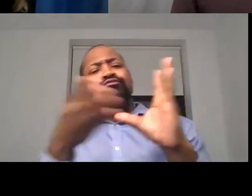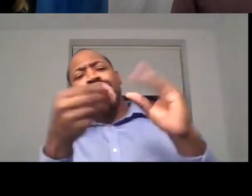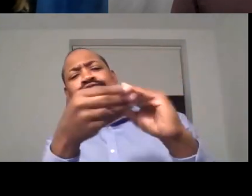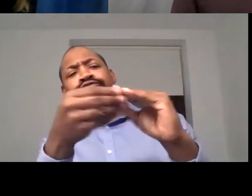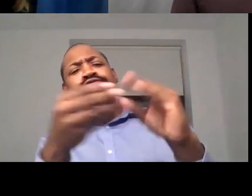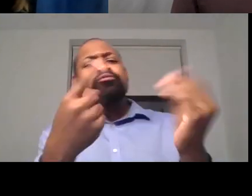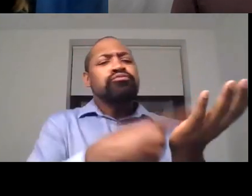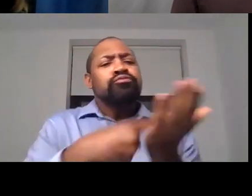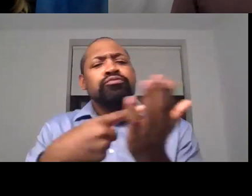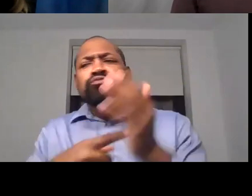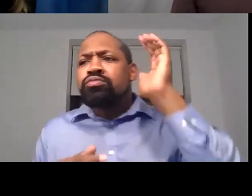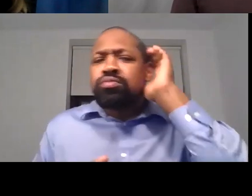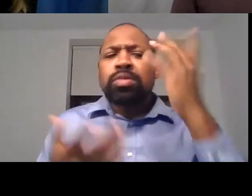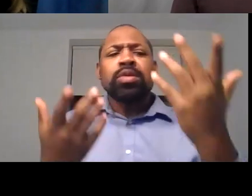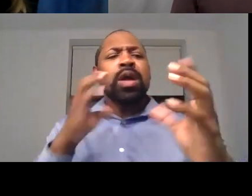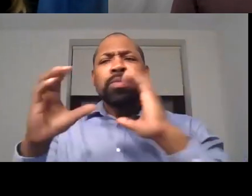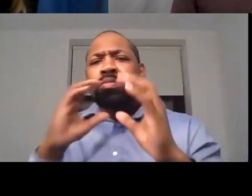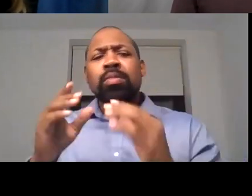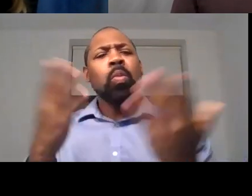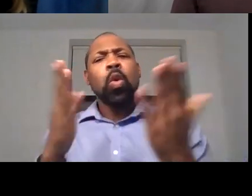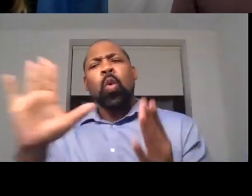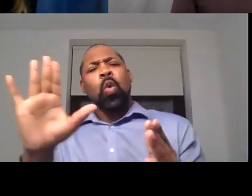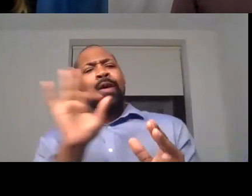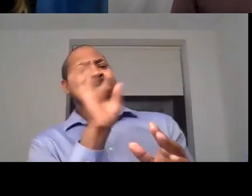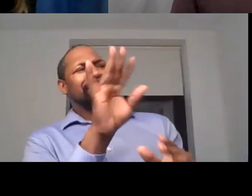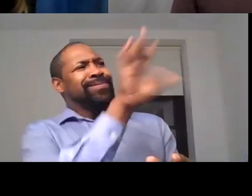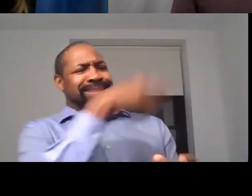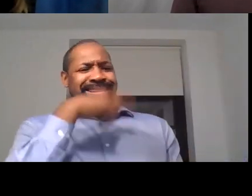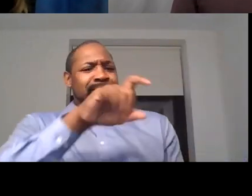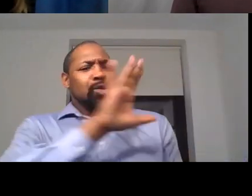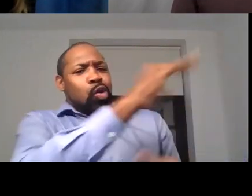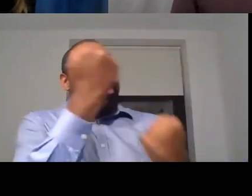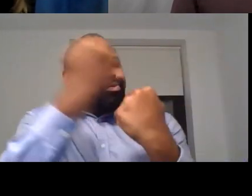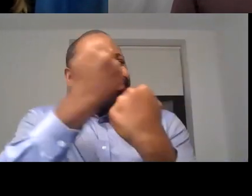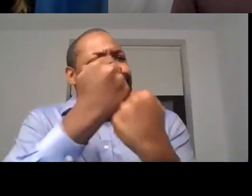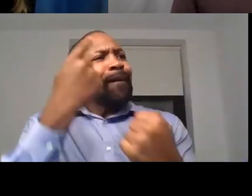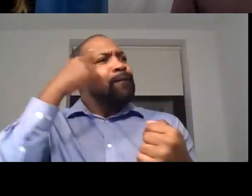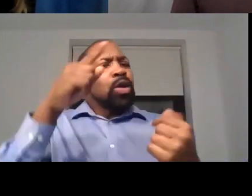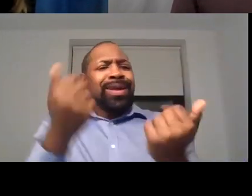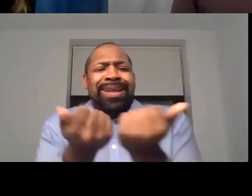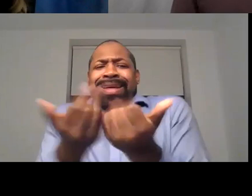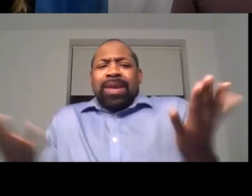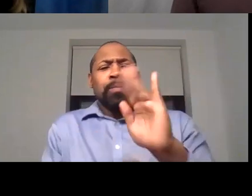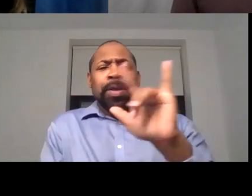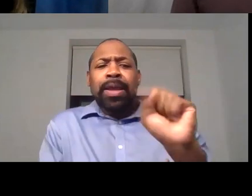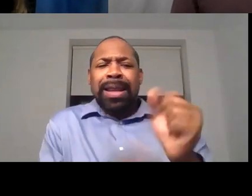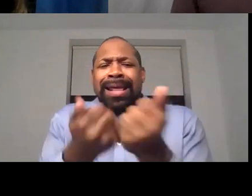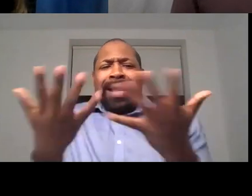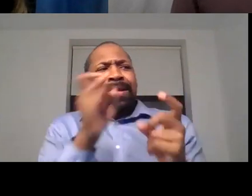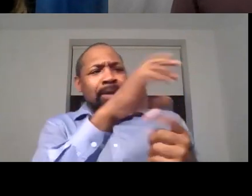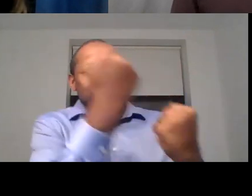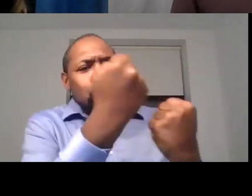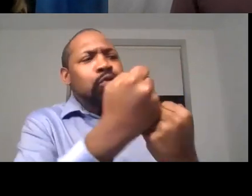them come to that committee and then explain the communication, get some feedback that we're wanting